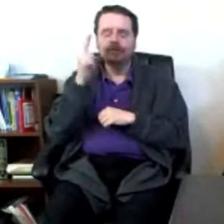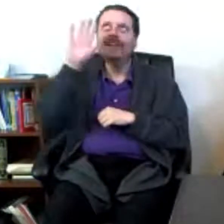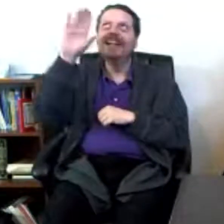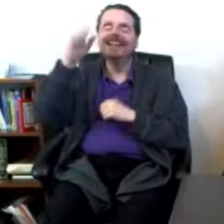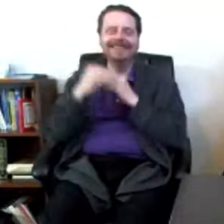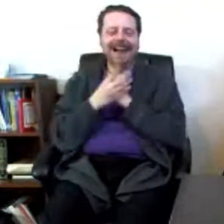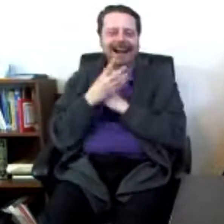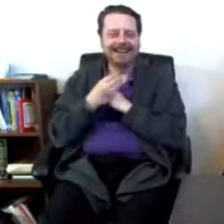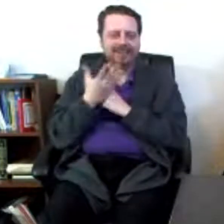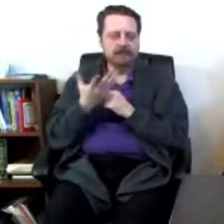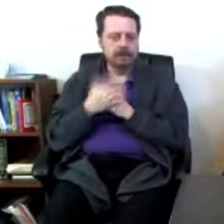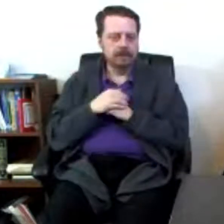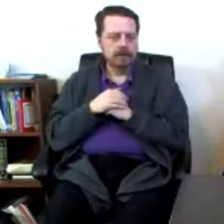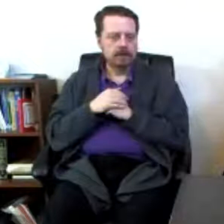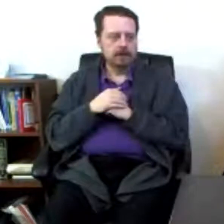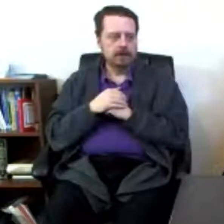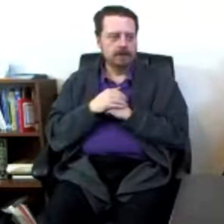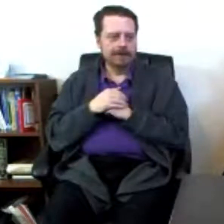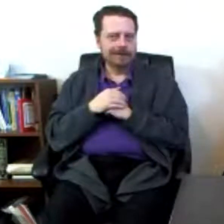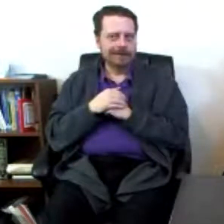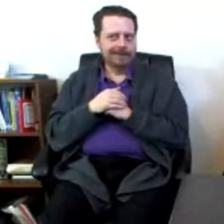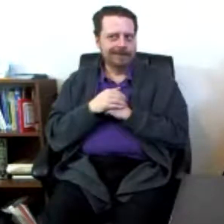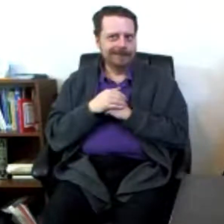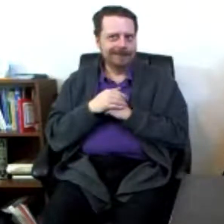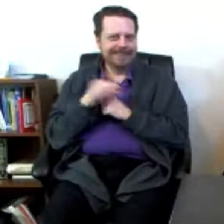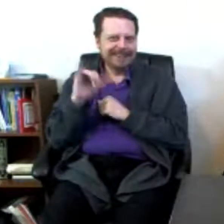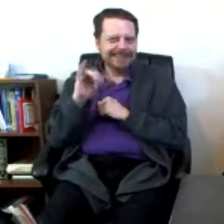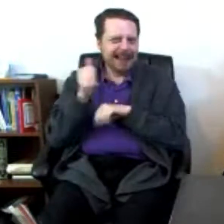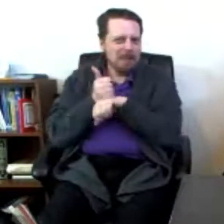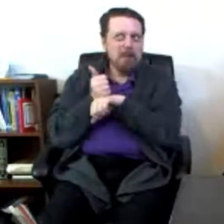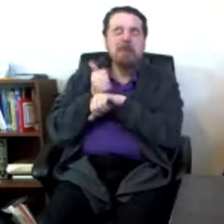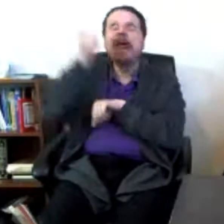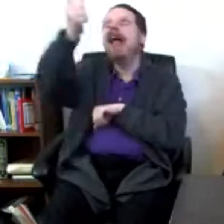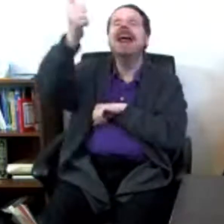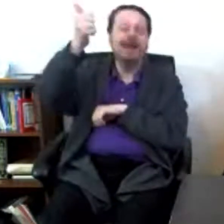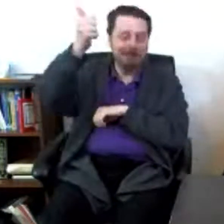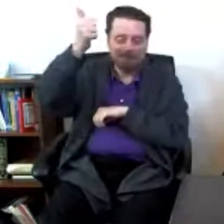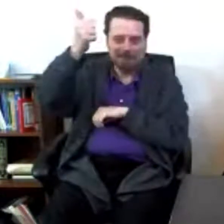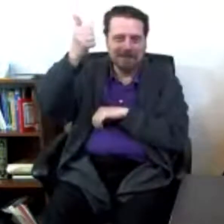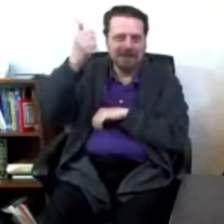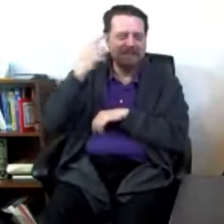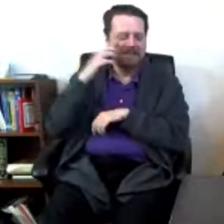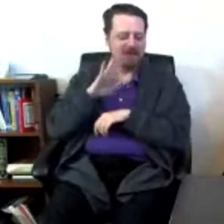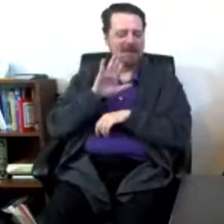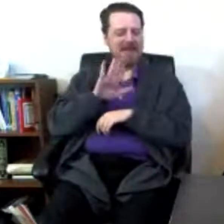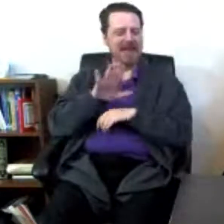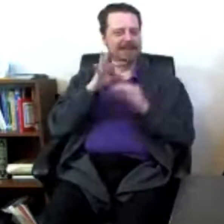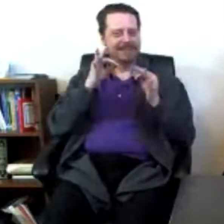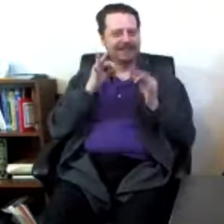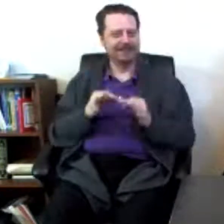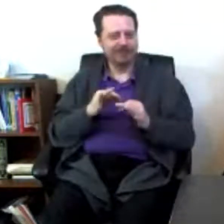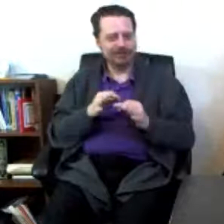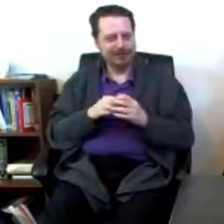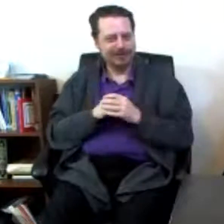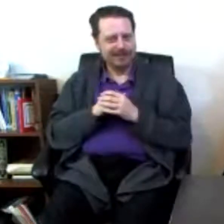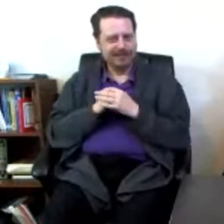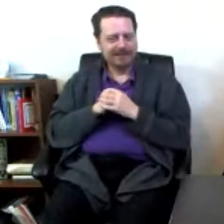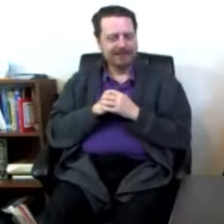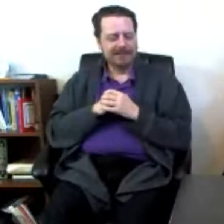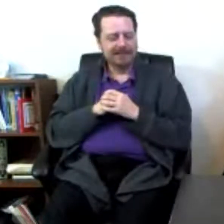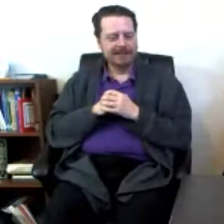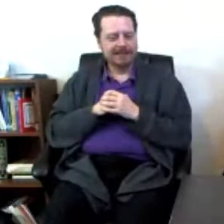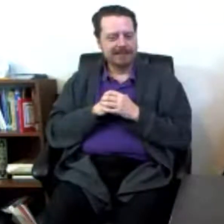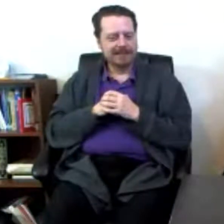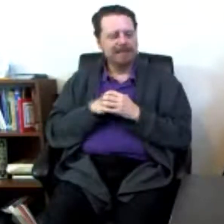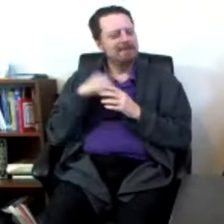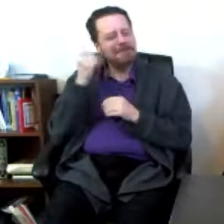If Allah had guided us, as if they are blaming God for their own choices. So if